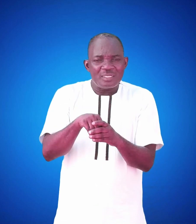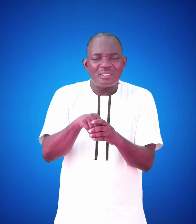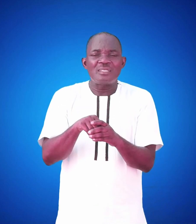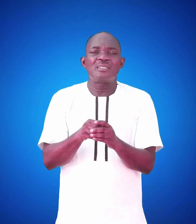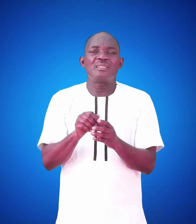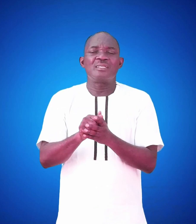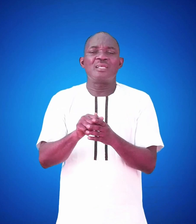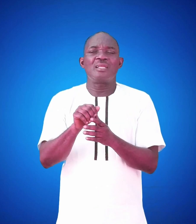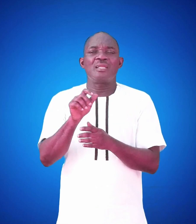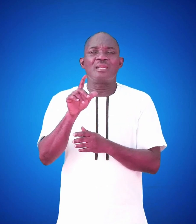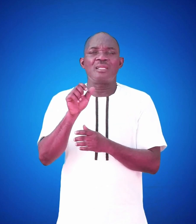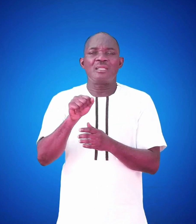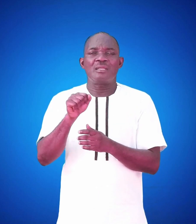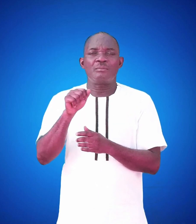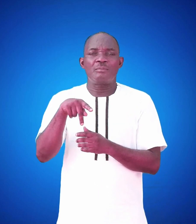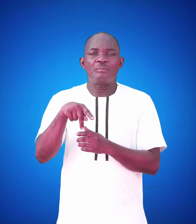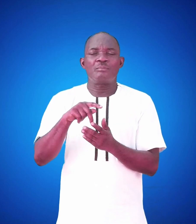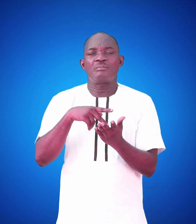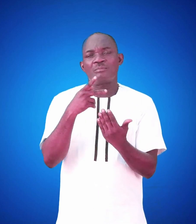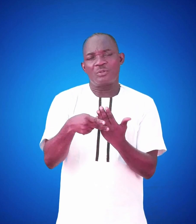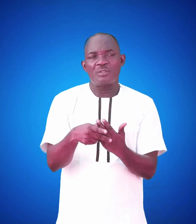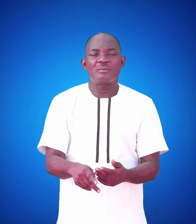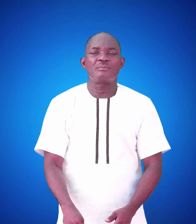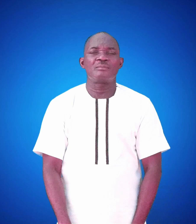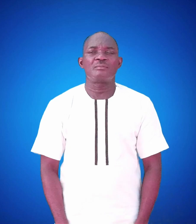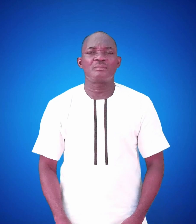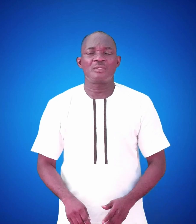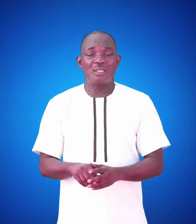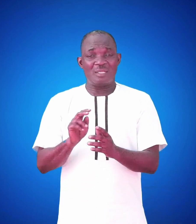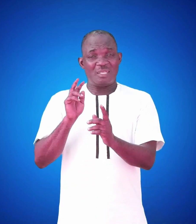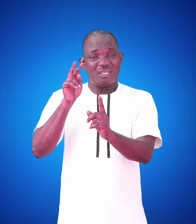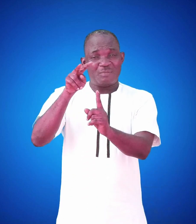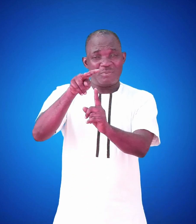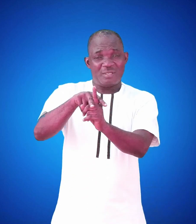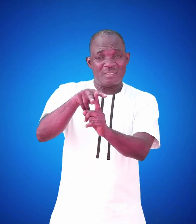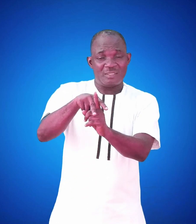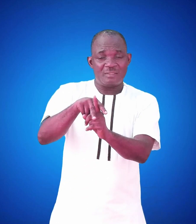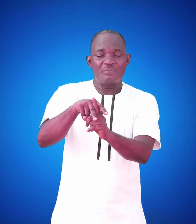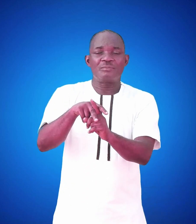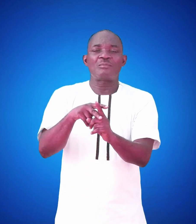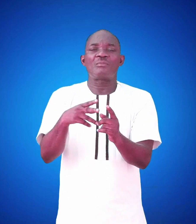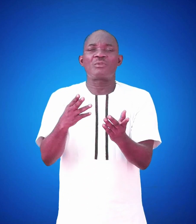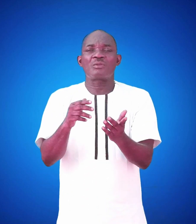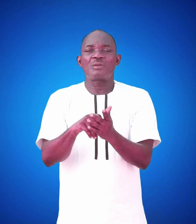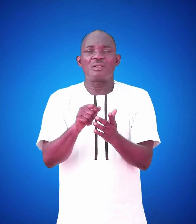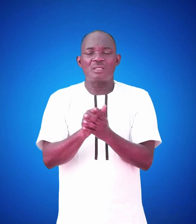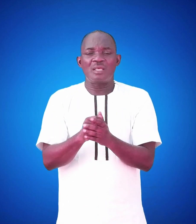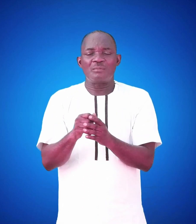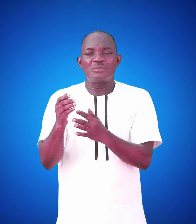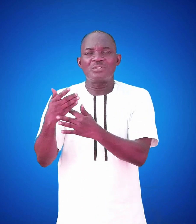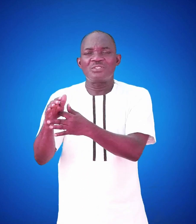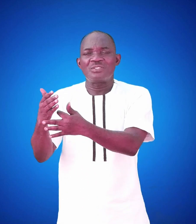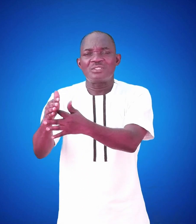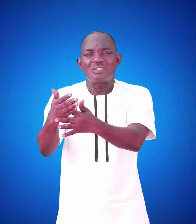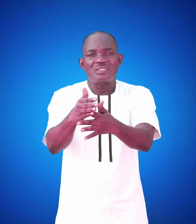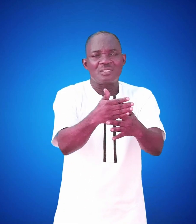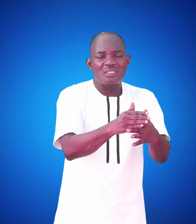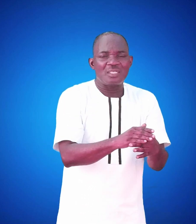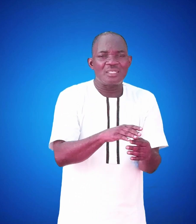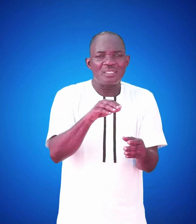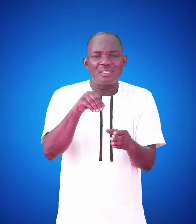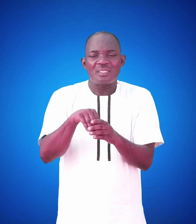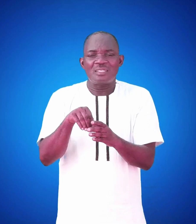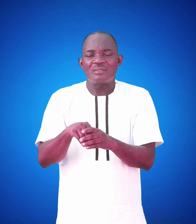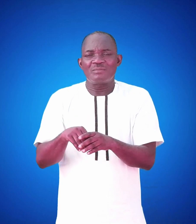scope of the program. The application is segregated